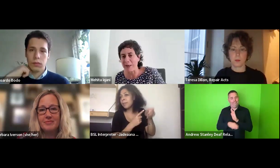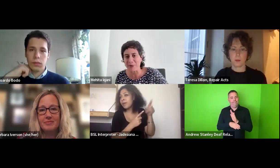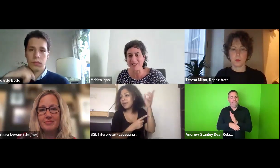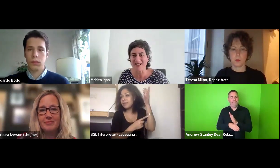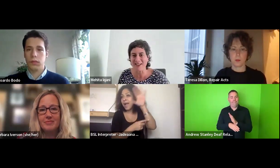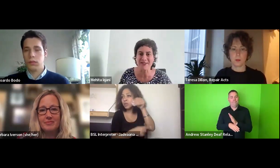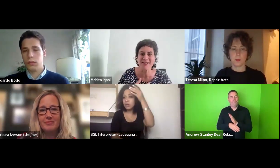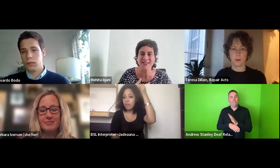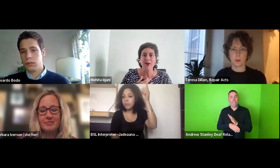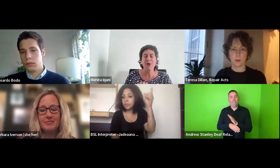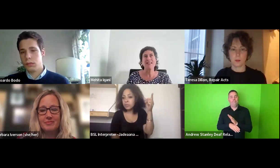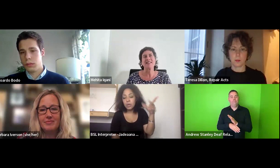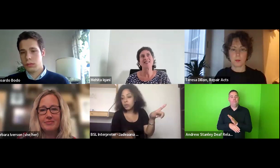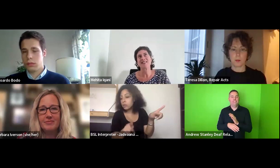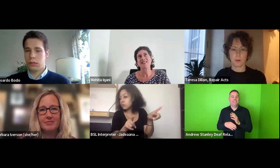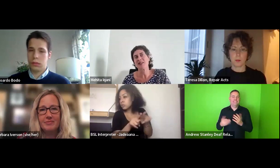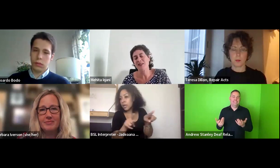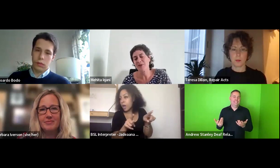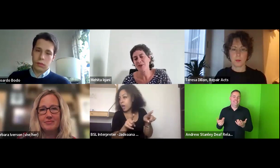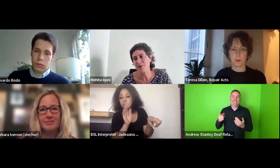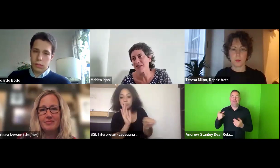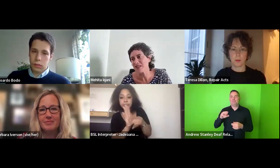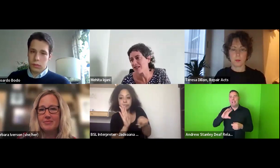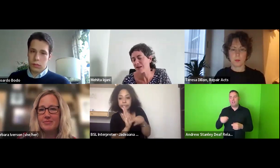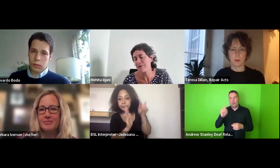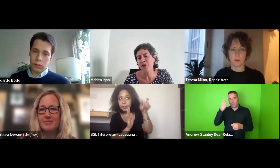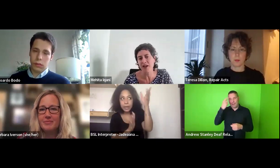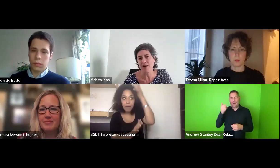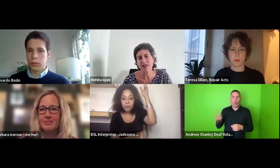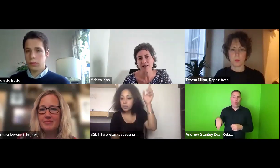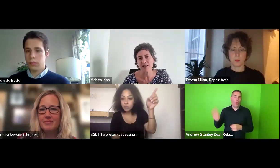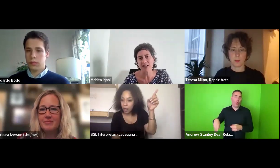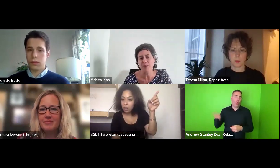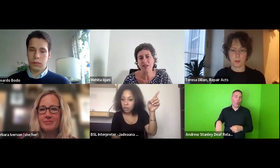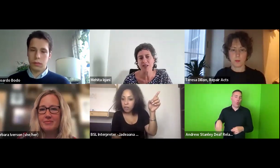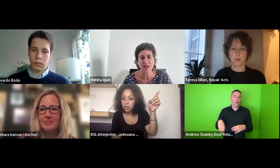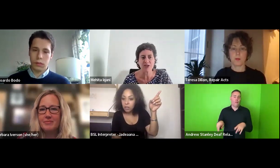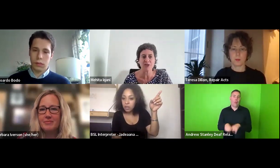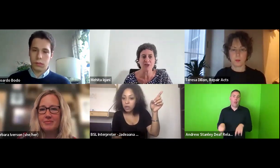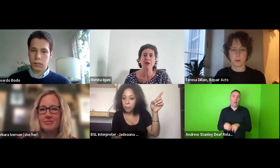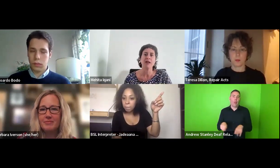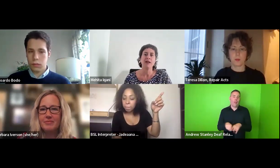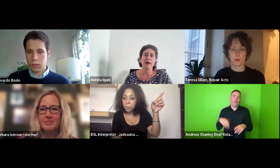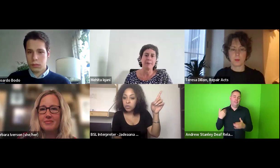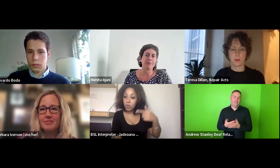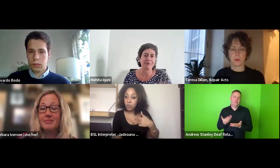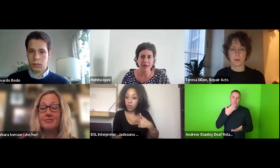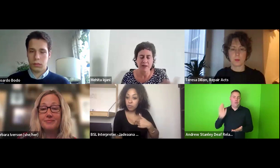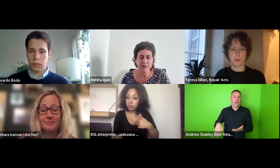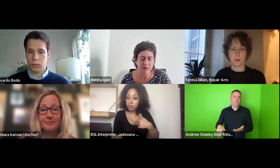are also bad people in government, right? And I think, you know, South Africa's recent foray onto the international stage to